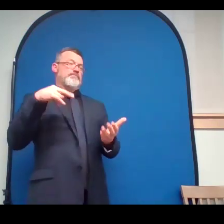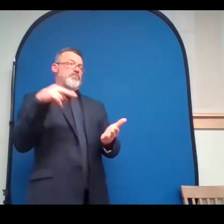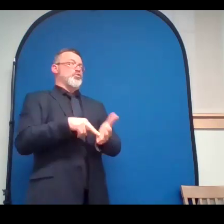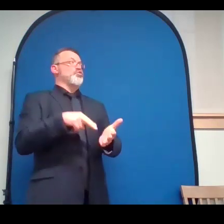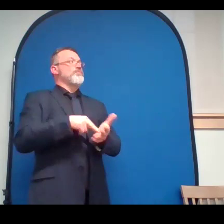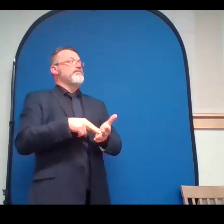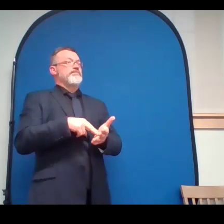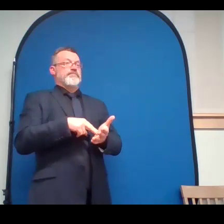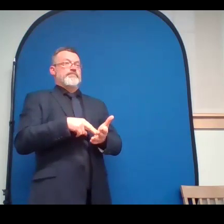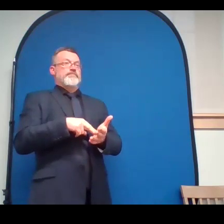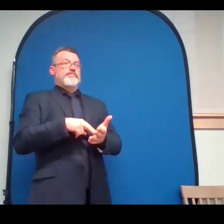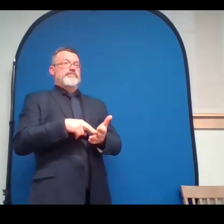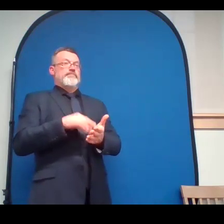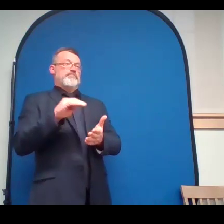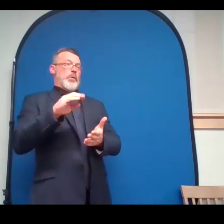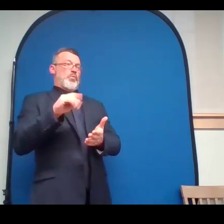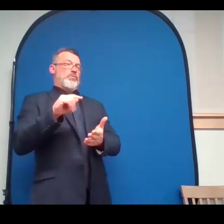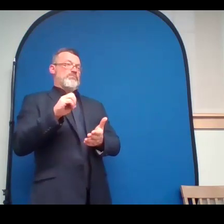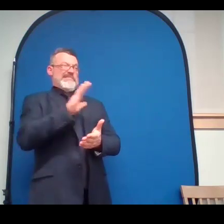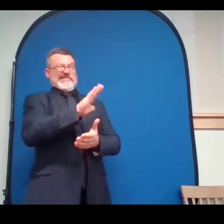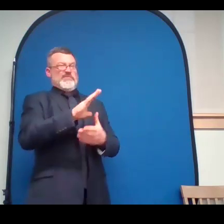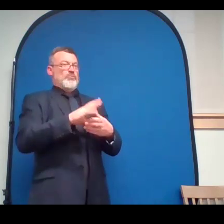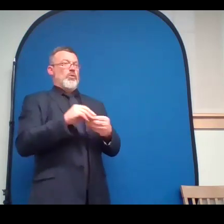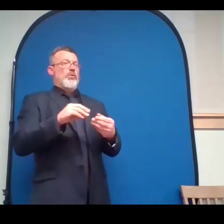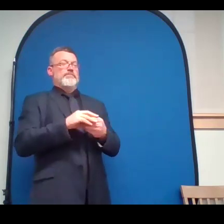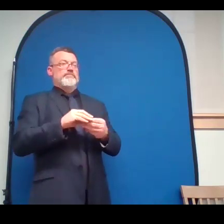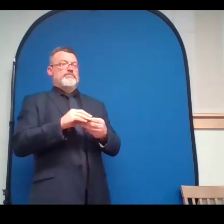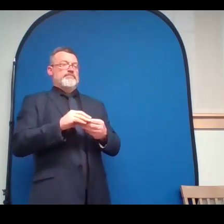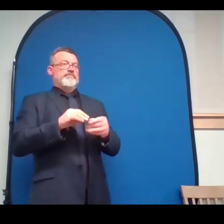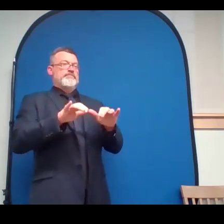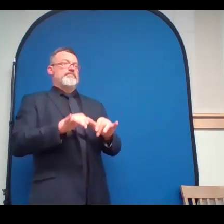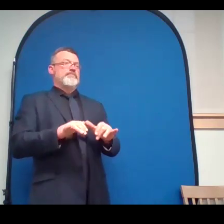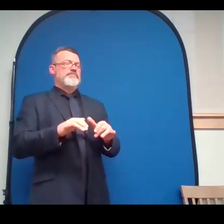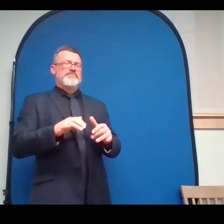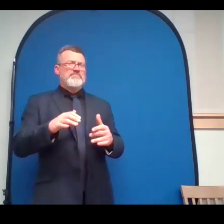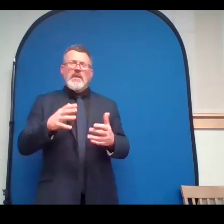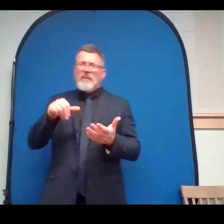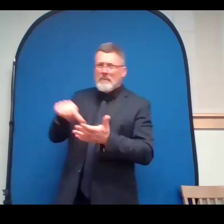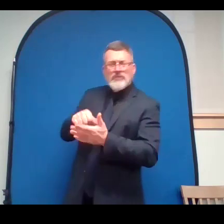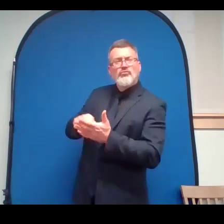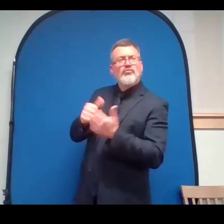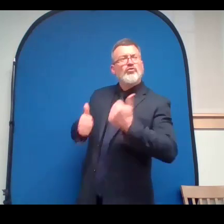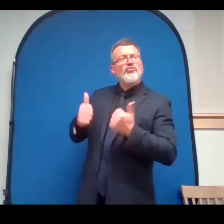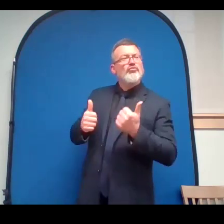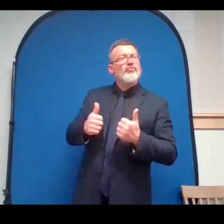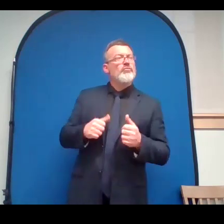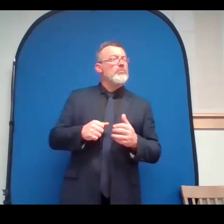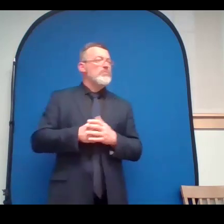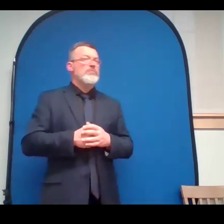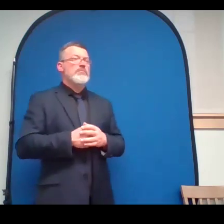Sergeant Mote's narrative. What page is that, sir? It's we actually have